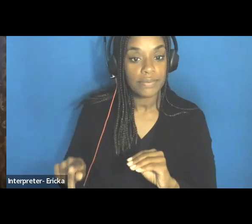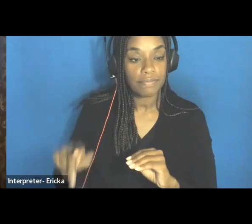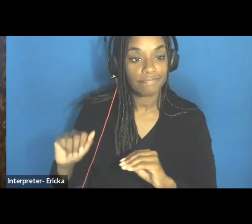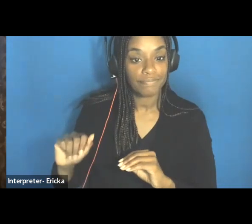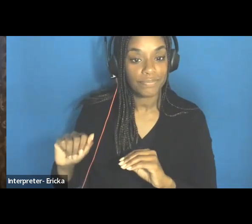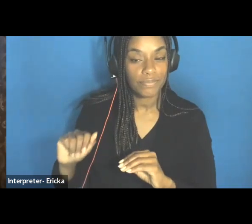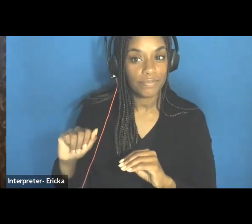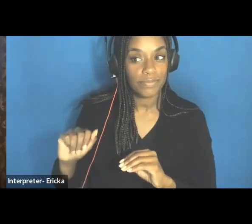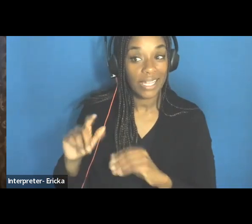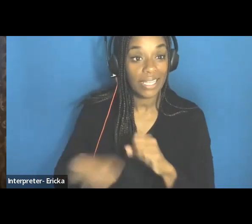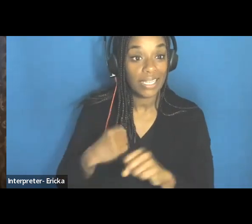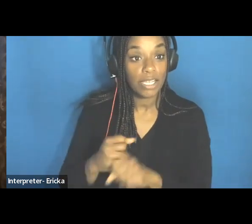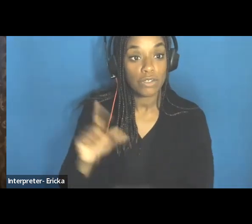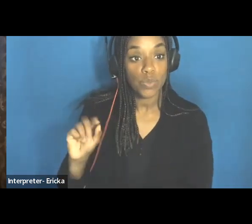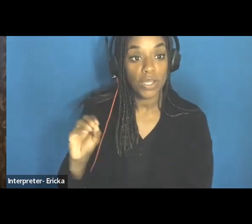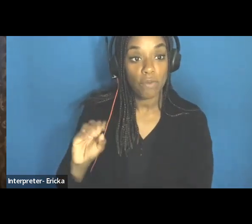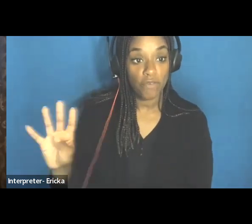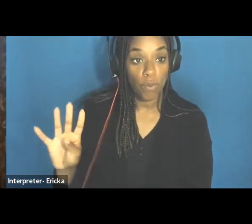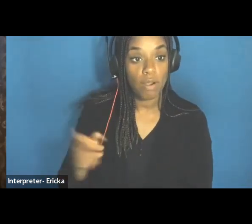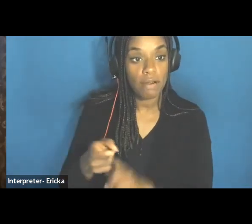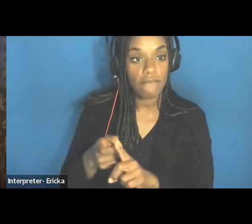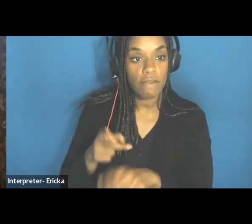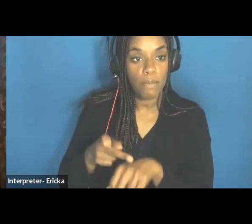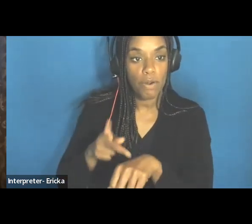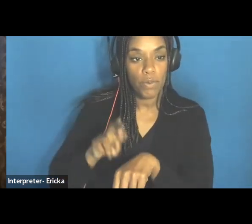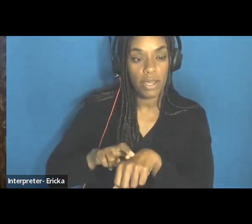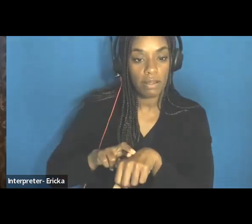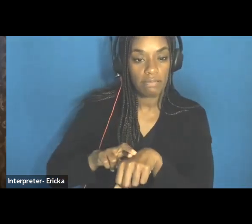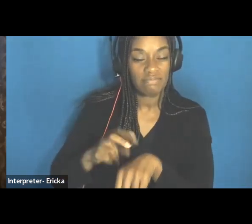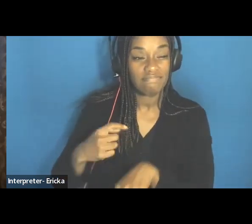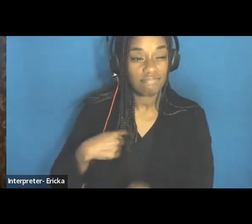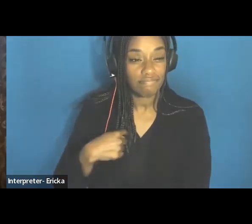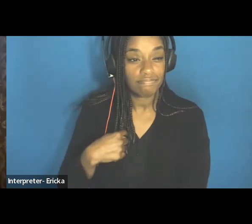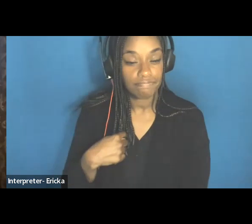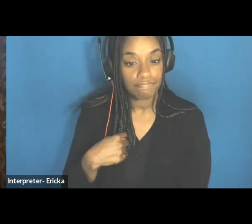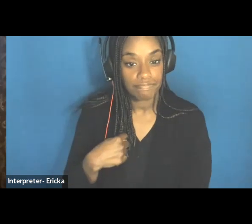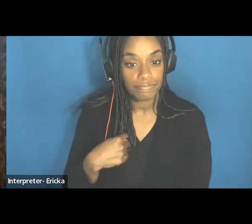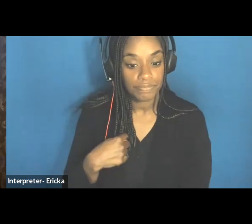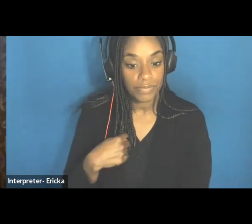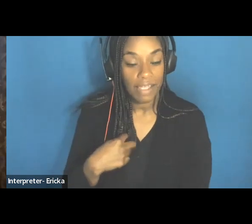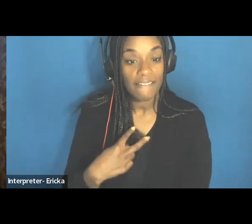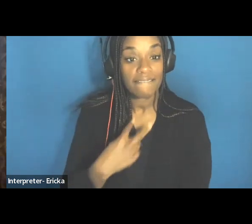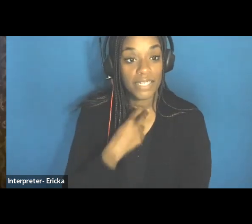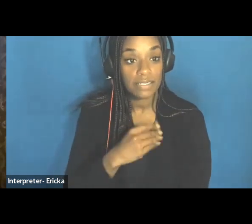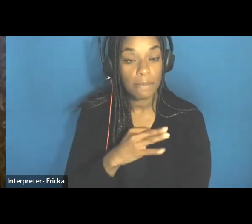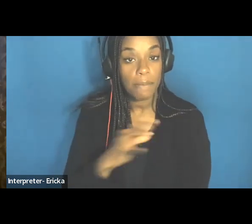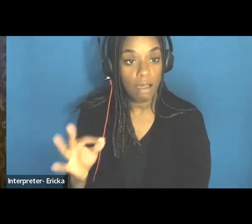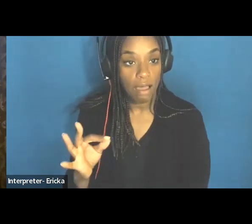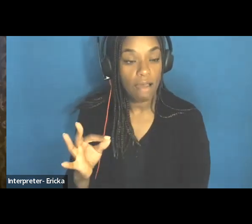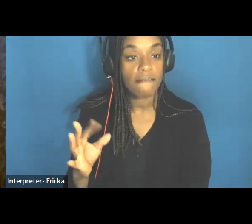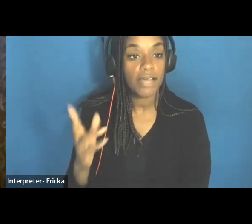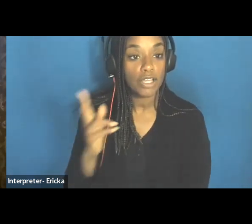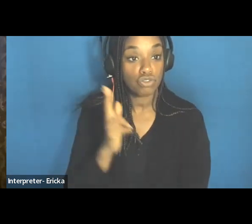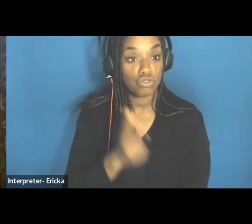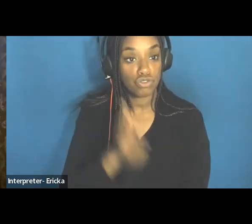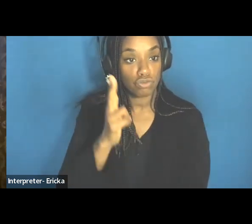in 2004 from Puerto Rico, where I was a victim of a carjacking, of a shooting on my neck,